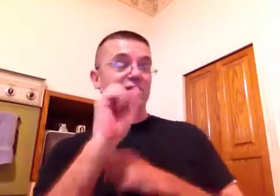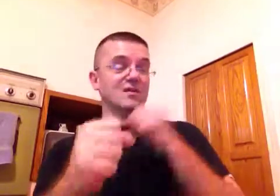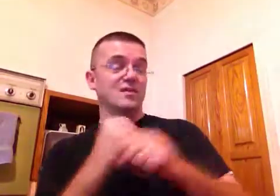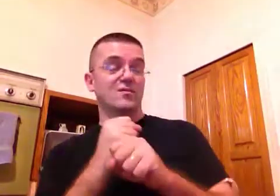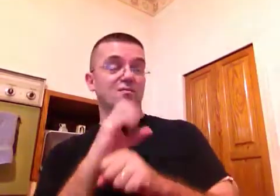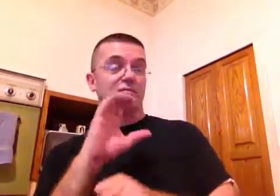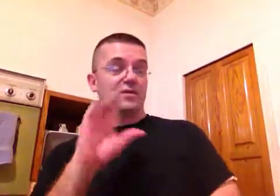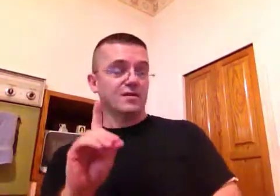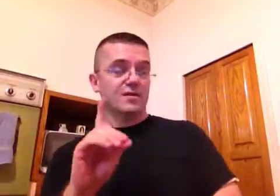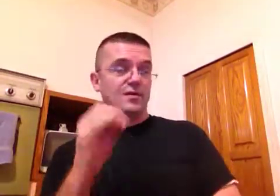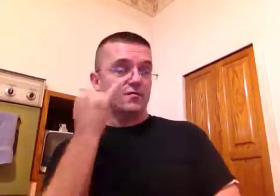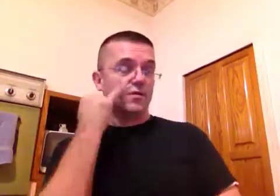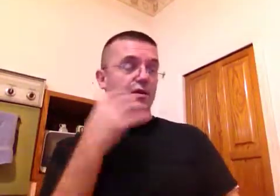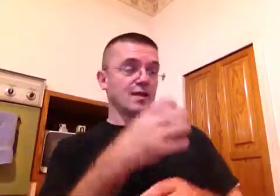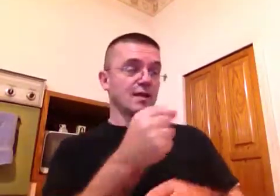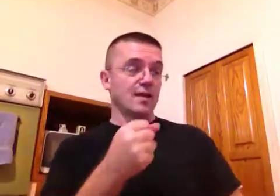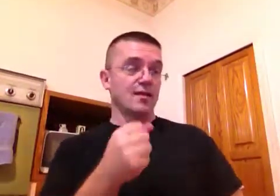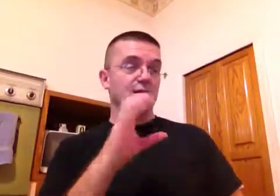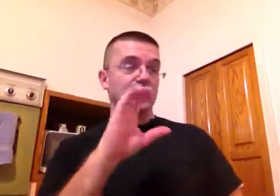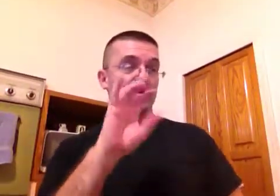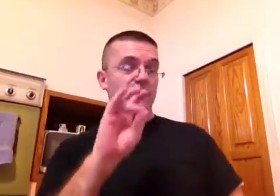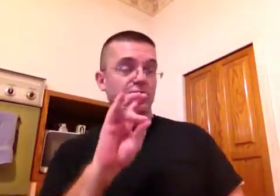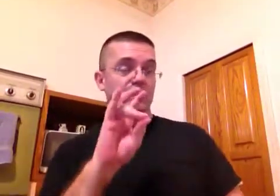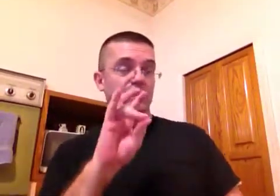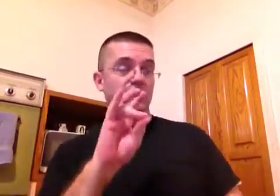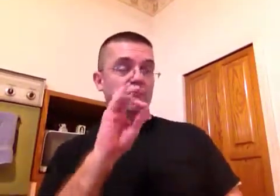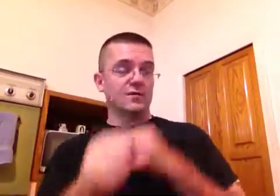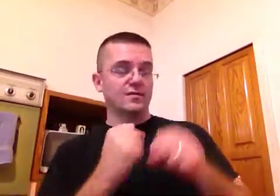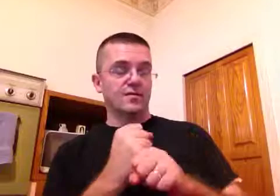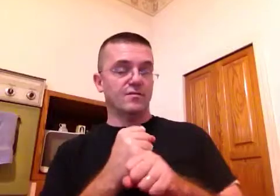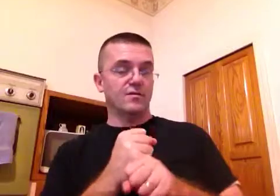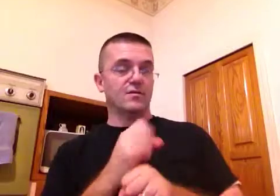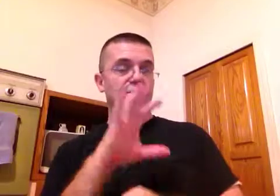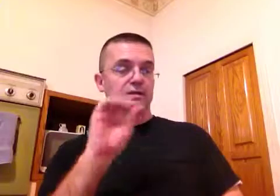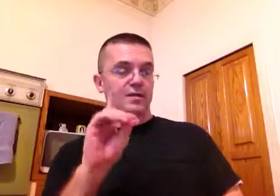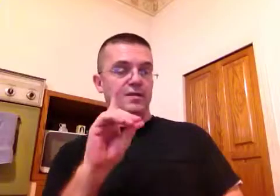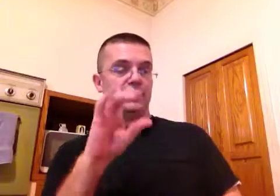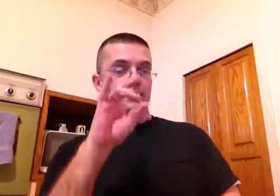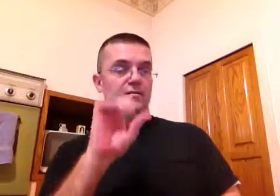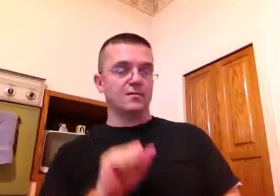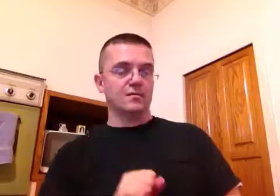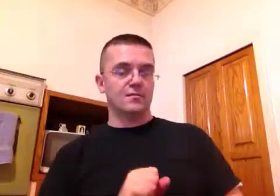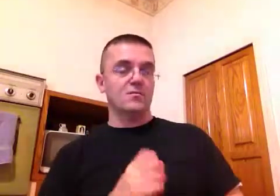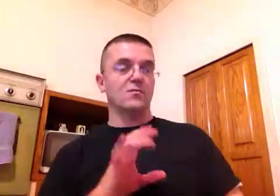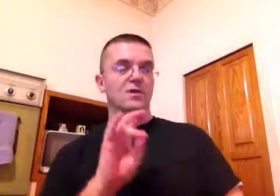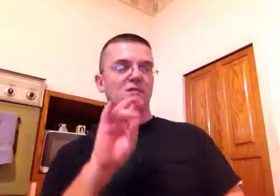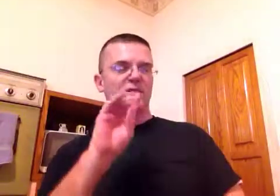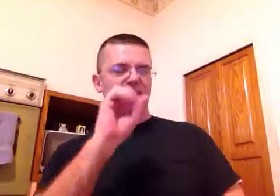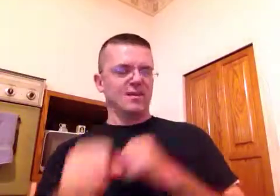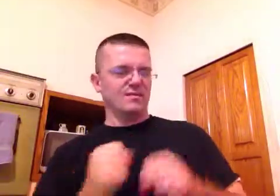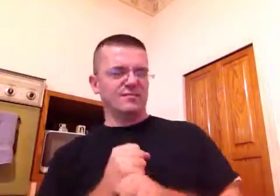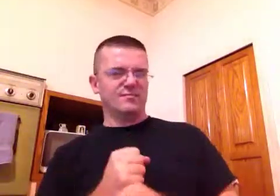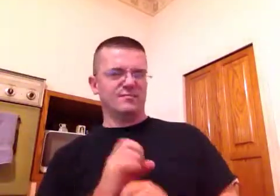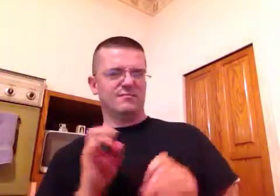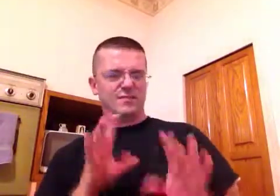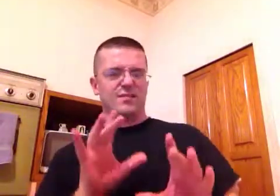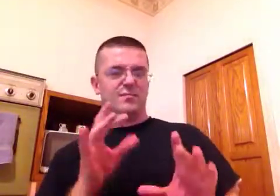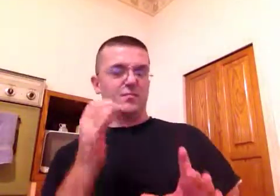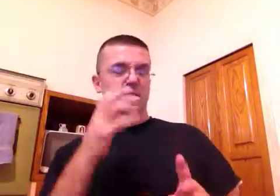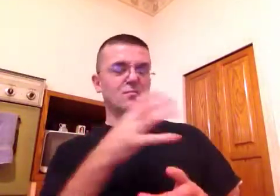get a 7-year CD and huge prepayment penalty or withdrawal penalties if you cash it in early. Right. So it's